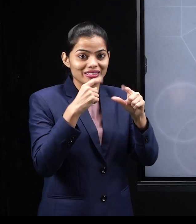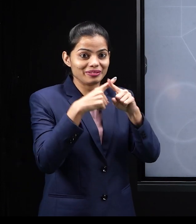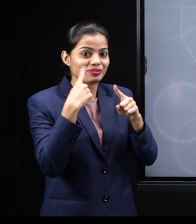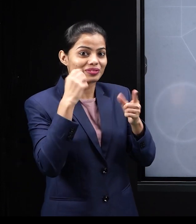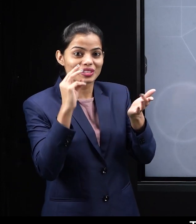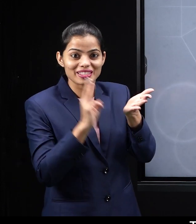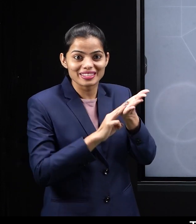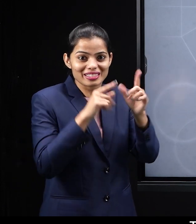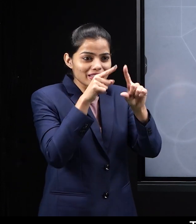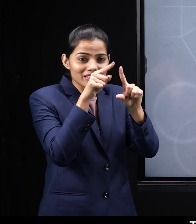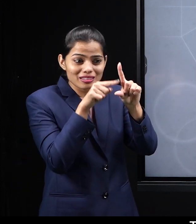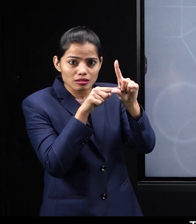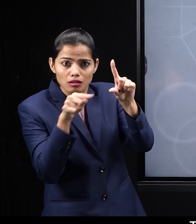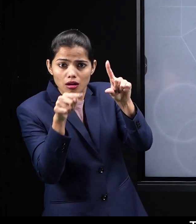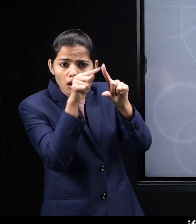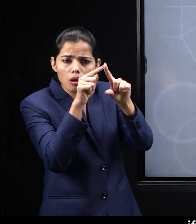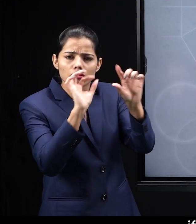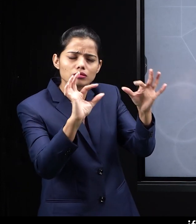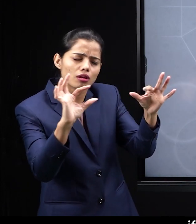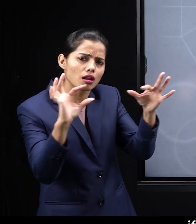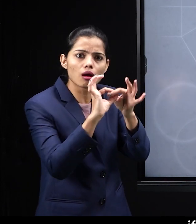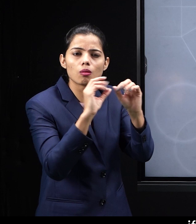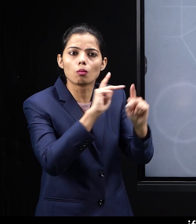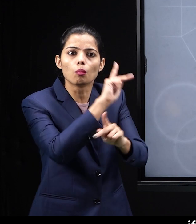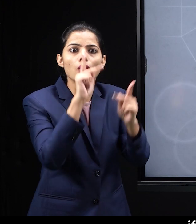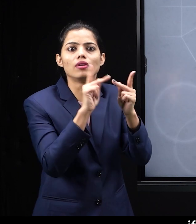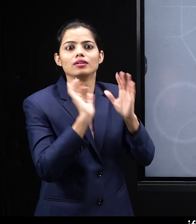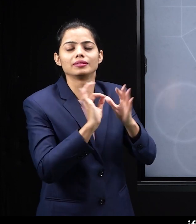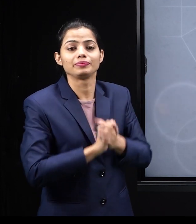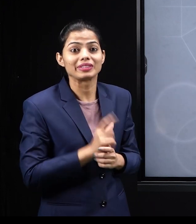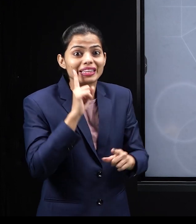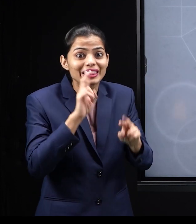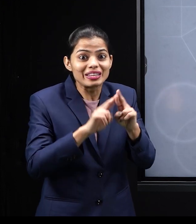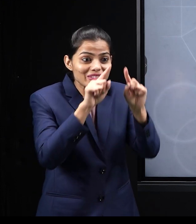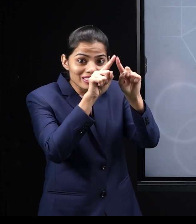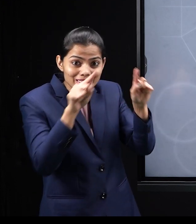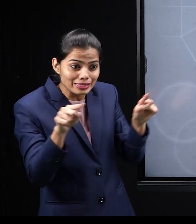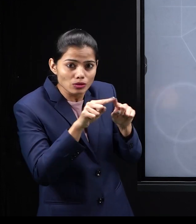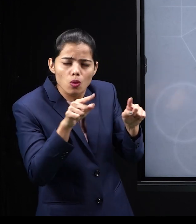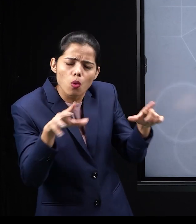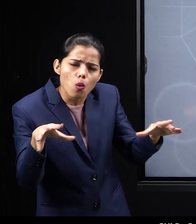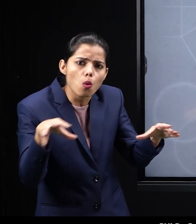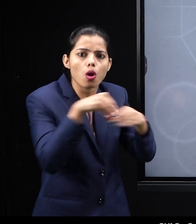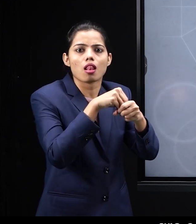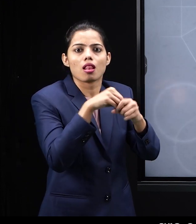Axiom: two triangles are congruent if two sides and the included angle of one triangle are equal to